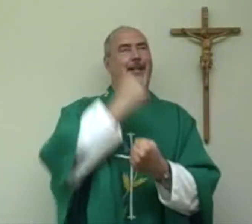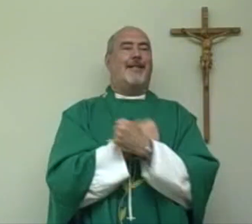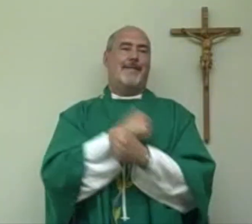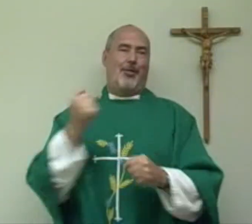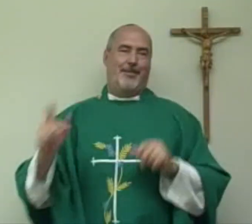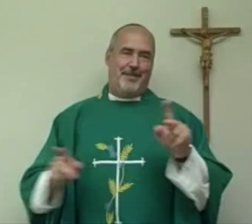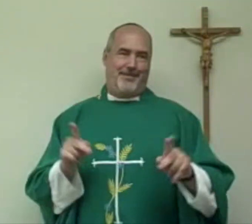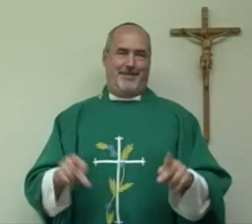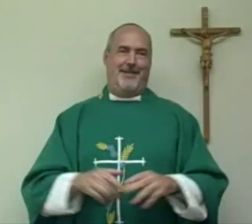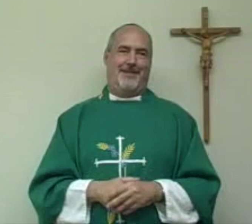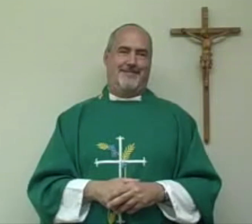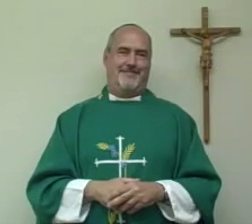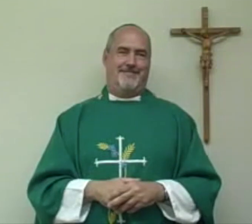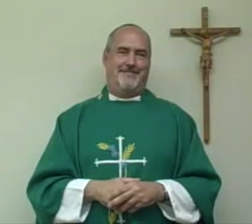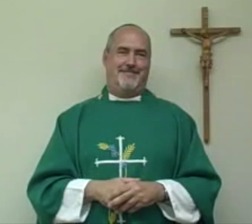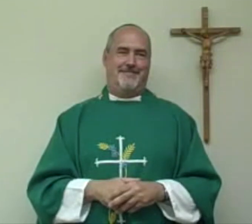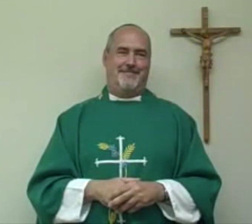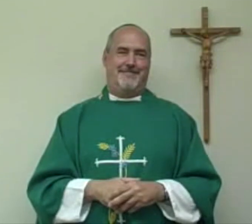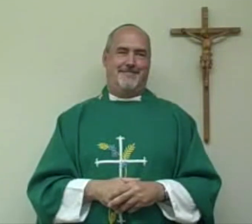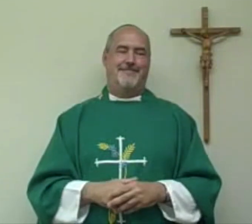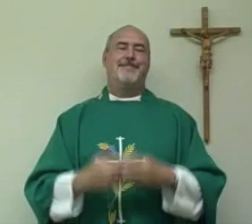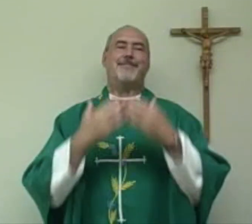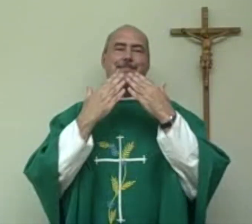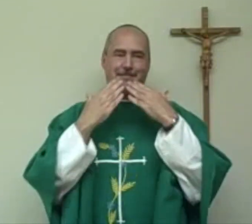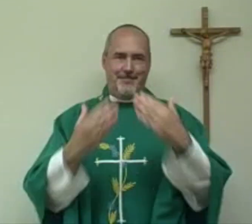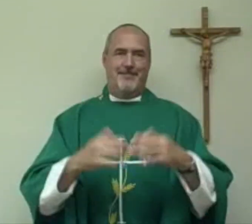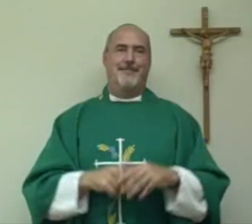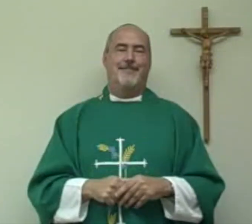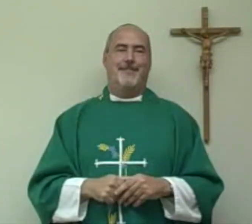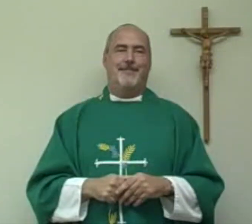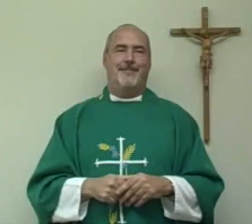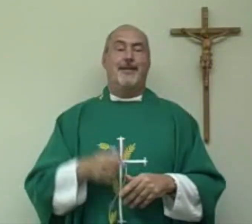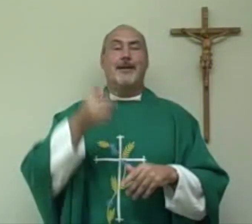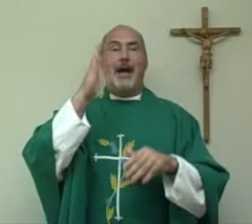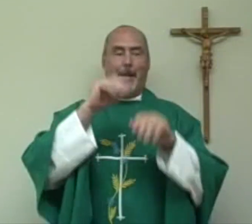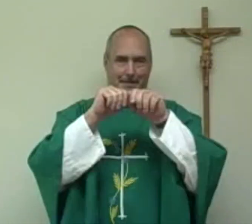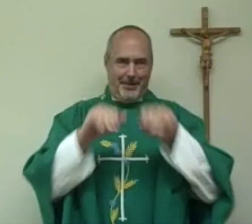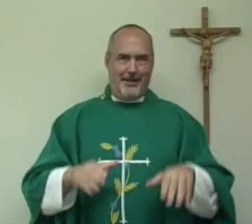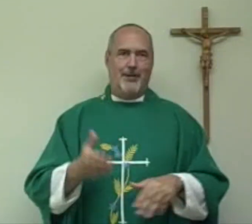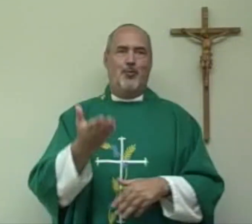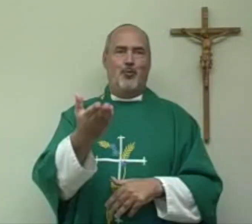others to love God and to love others. Thank you, and God bless you.